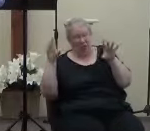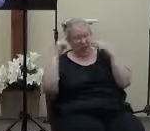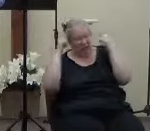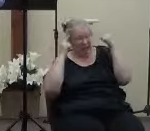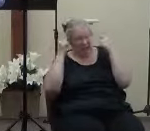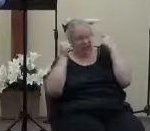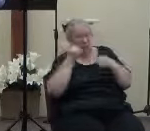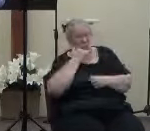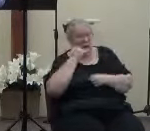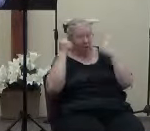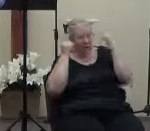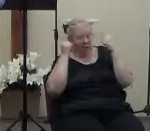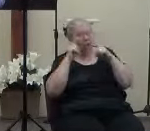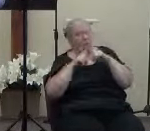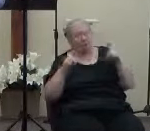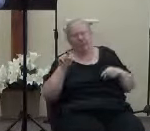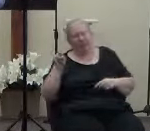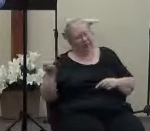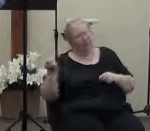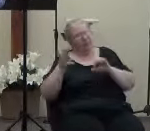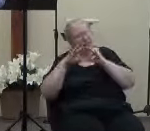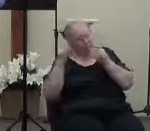But you got to take care of them, their flesh and blood.